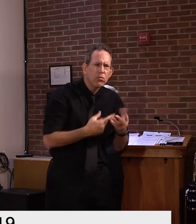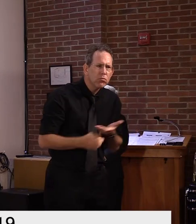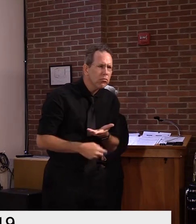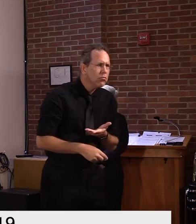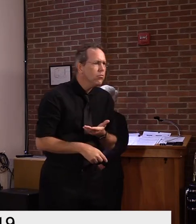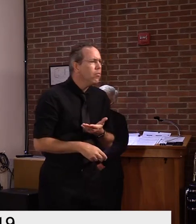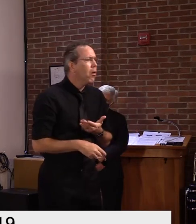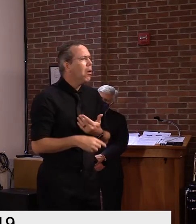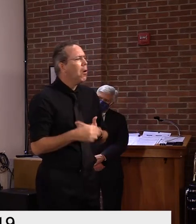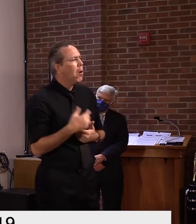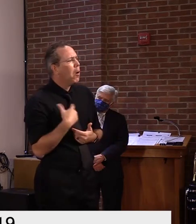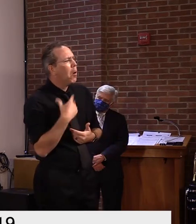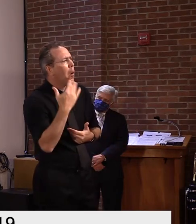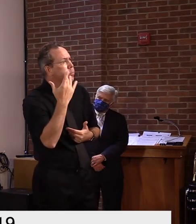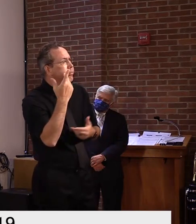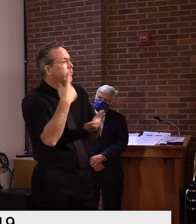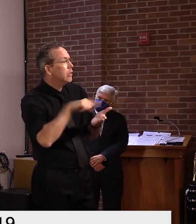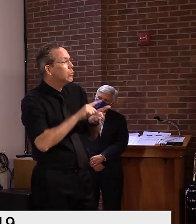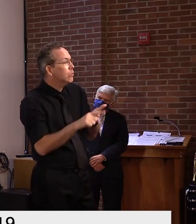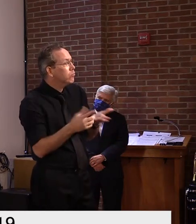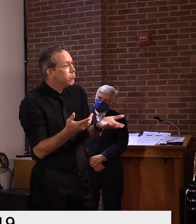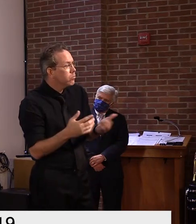of our discussions with CDC.